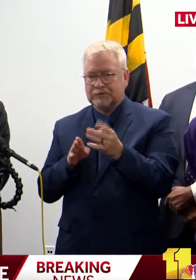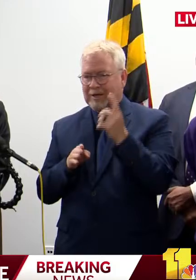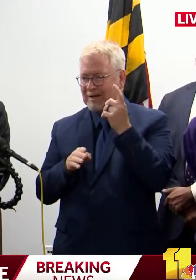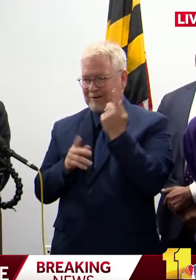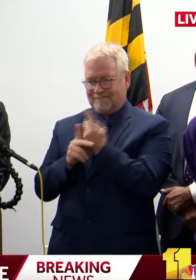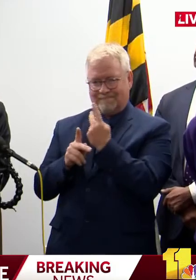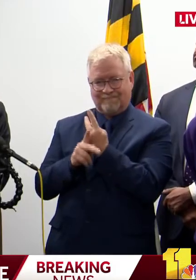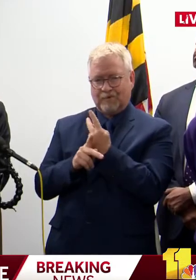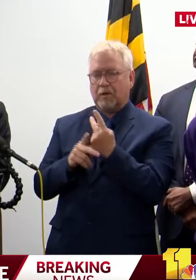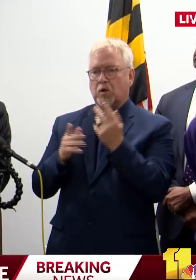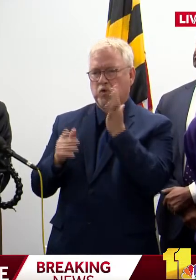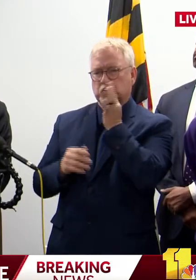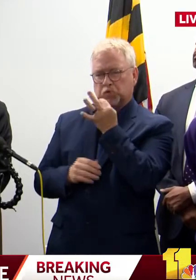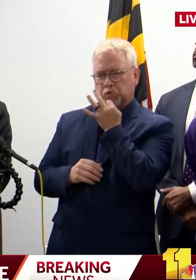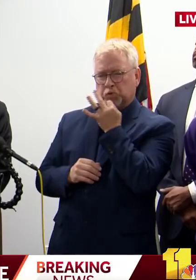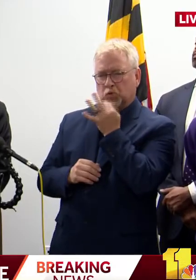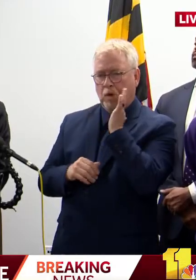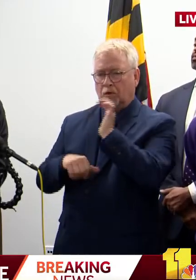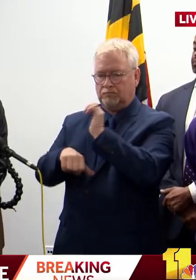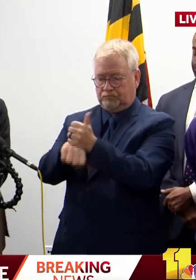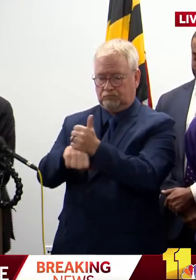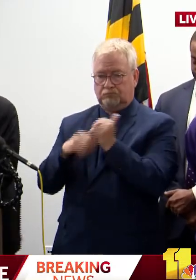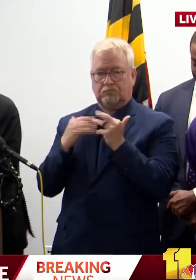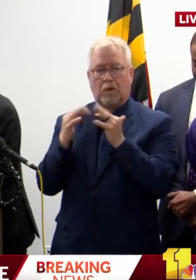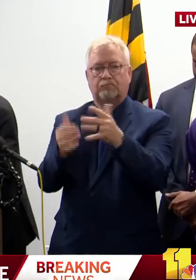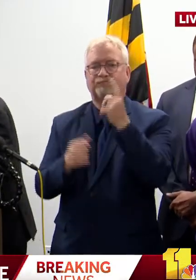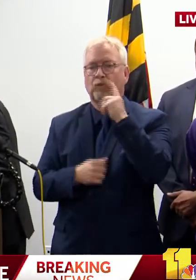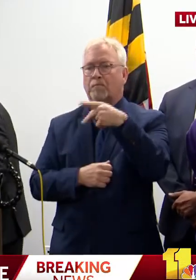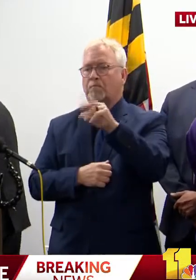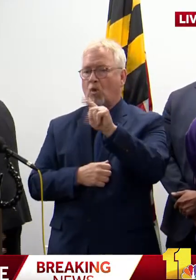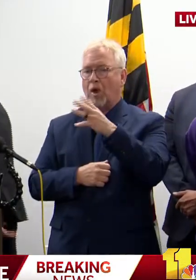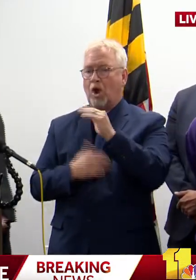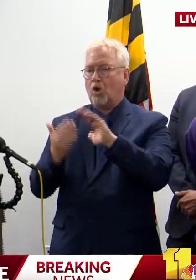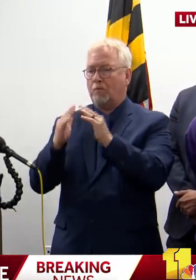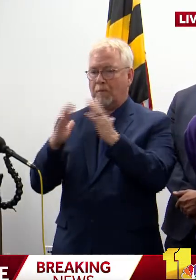the port back up and the community back up and running. Thank you.